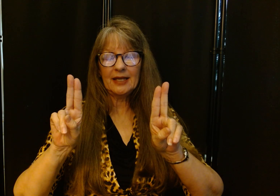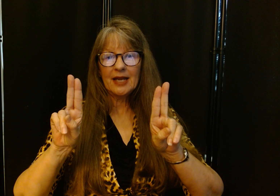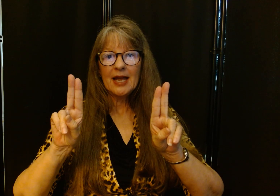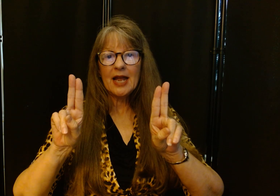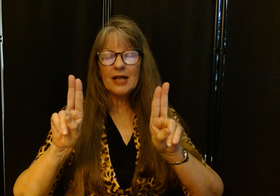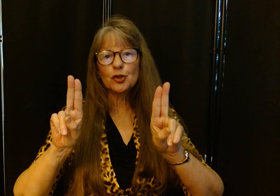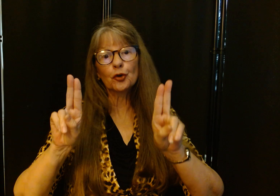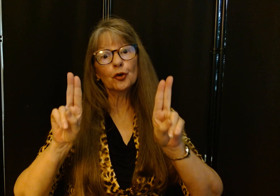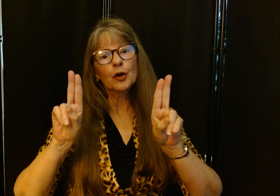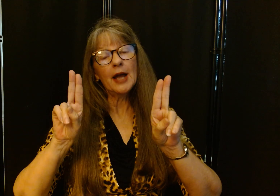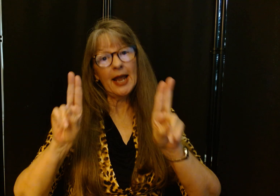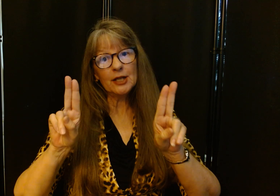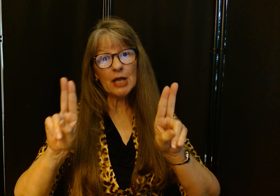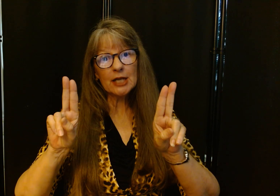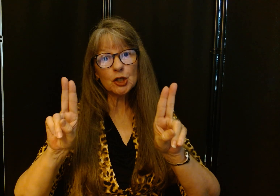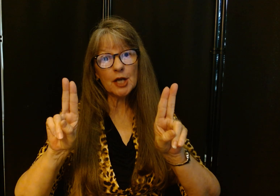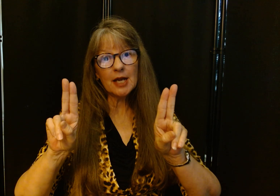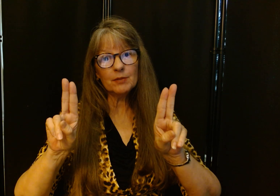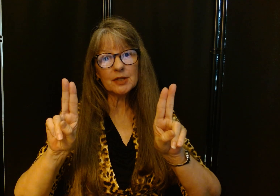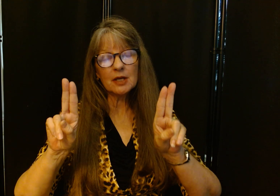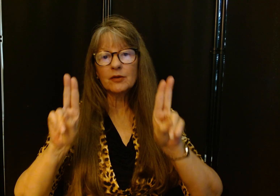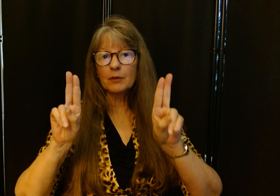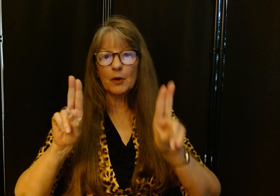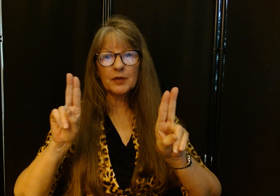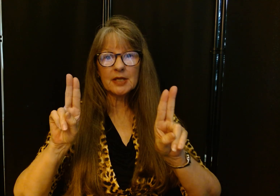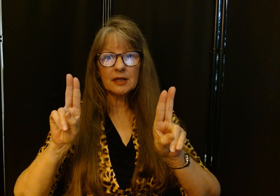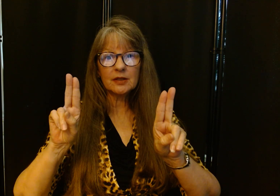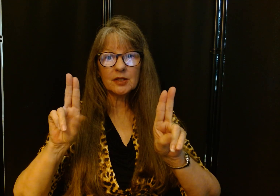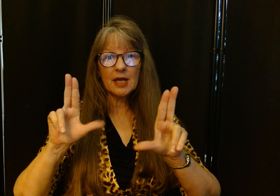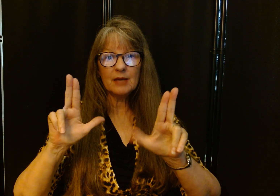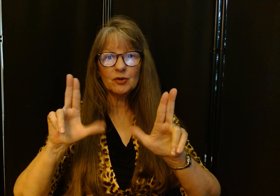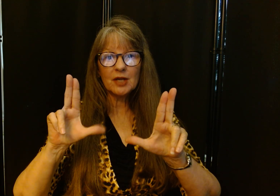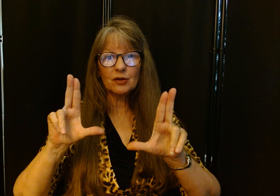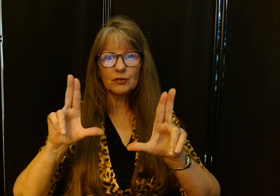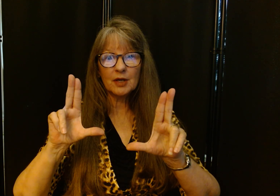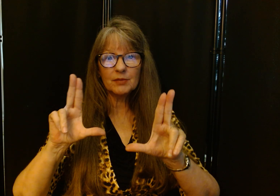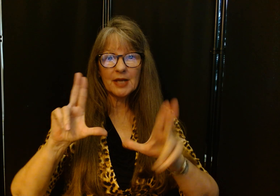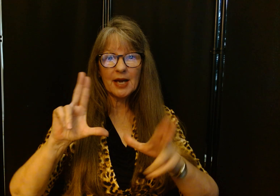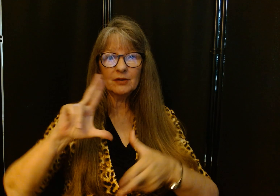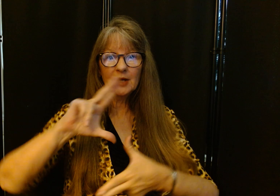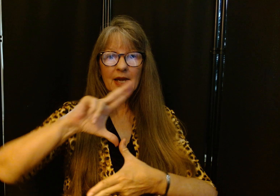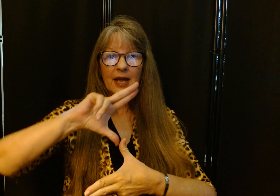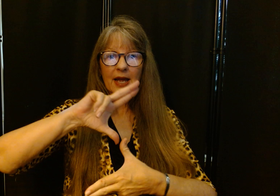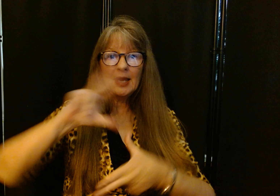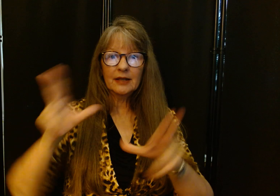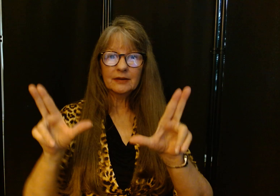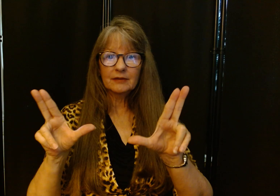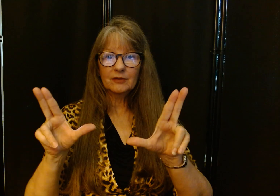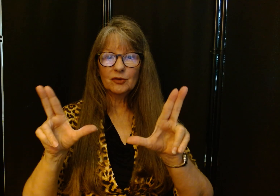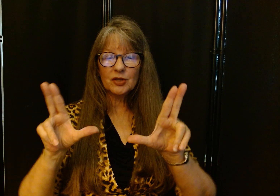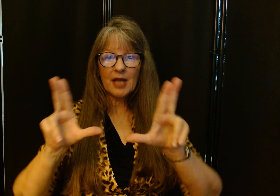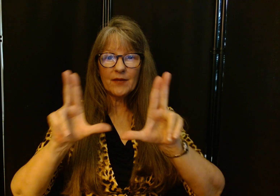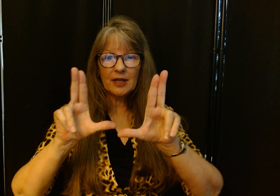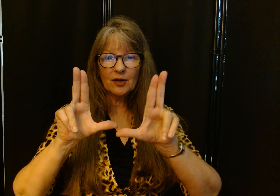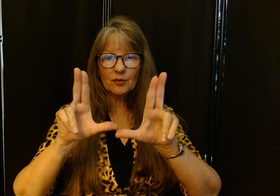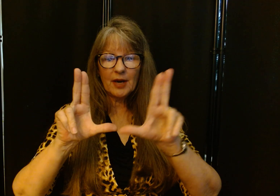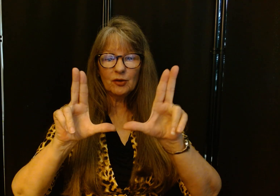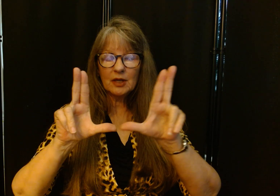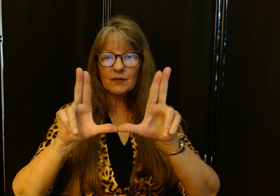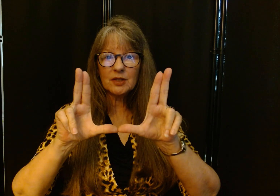Hurricane. It's your H hand shapes. They're both exactly the same. You take your thumbs out and you just have it here, right? You can even touch